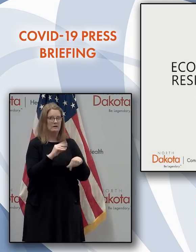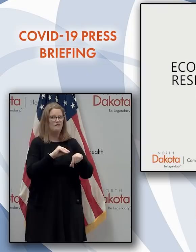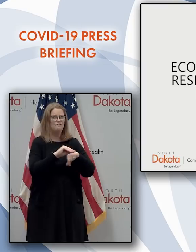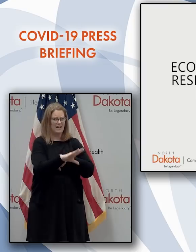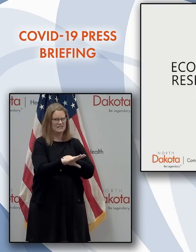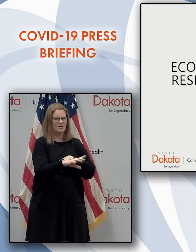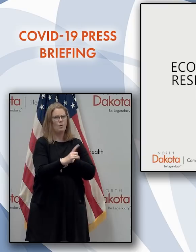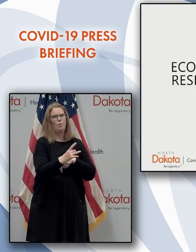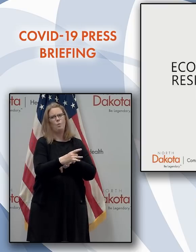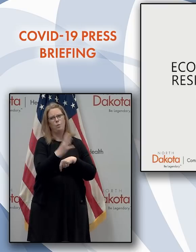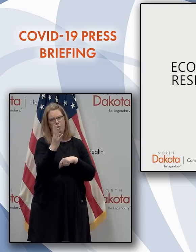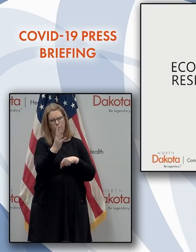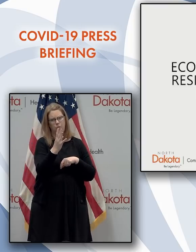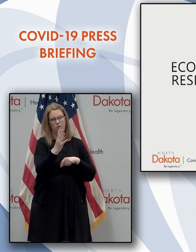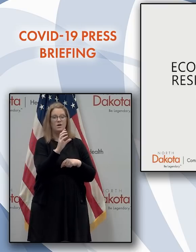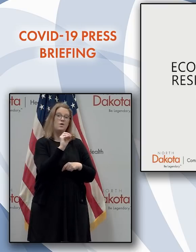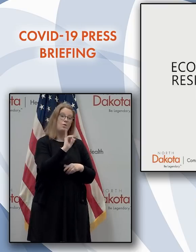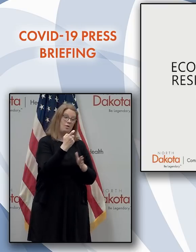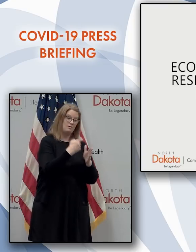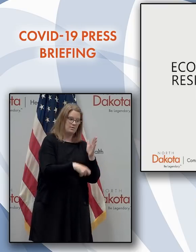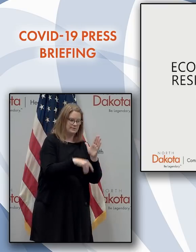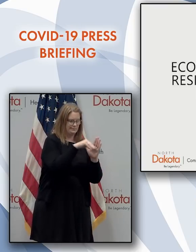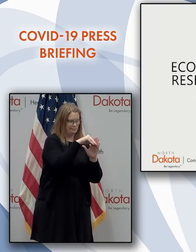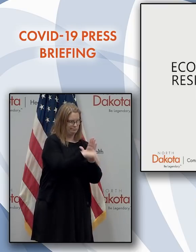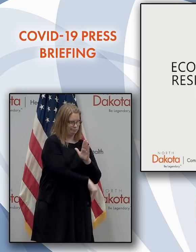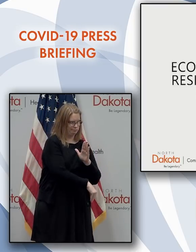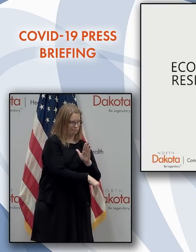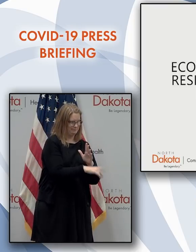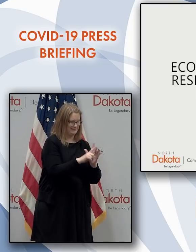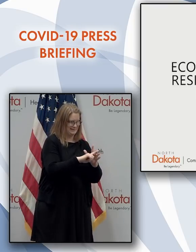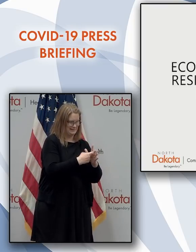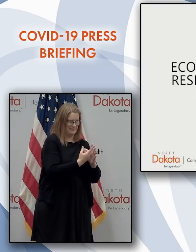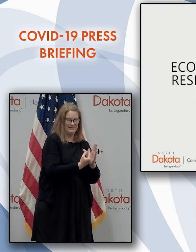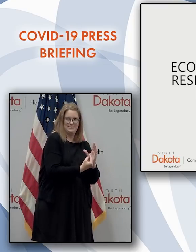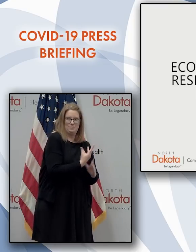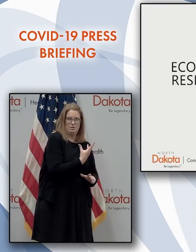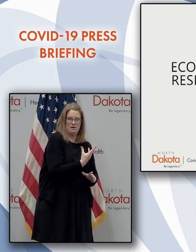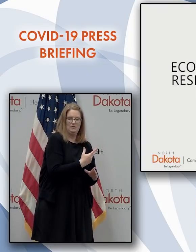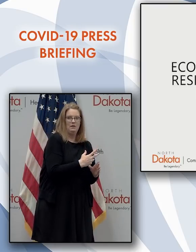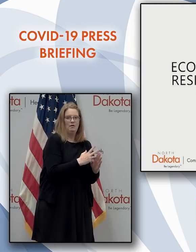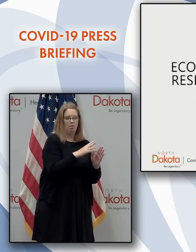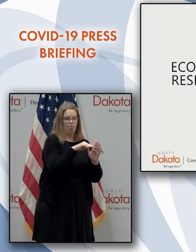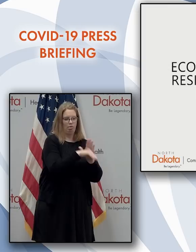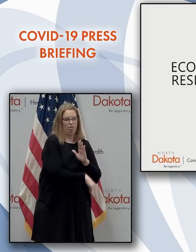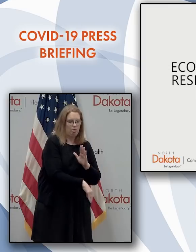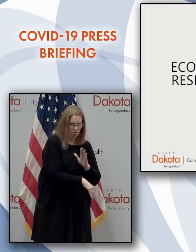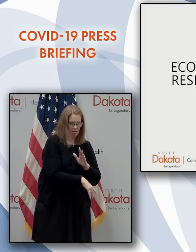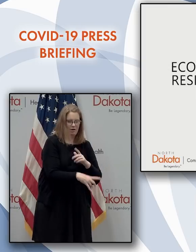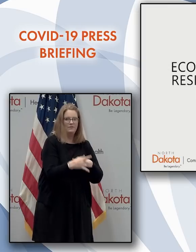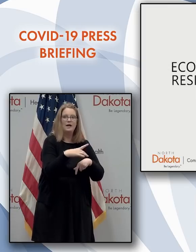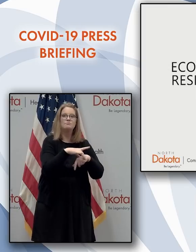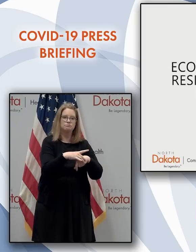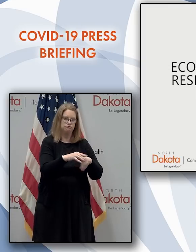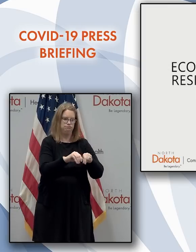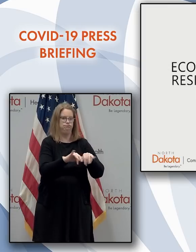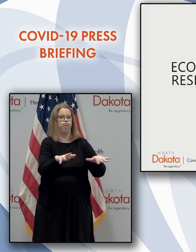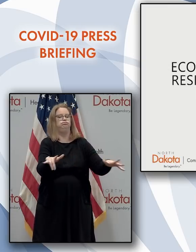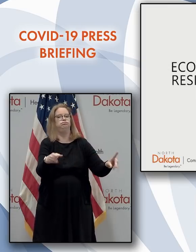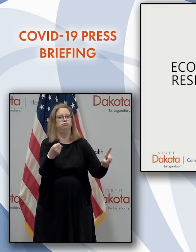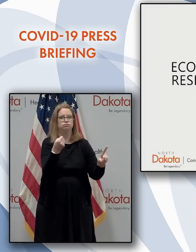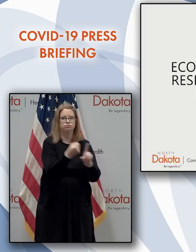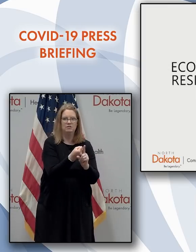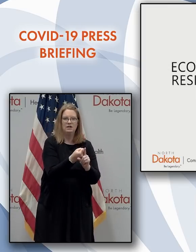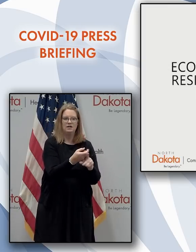affected by a drastic reduction in oil prices beginning in the early spring and shortly after a global pandemic hitting North Dakota